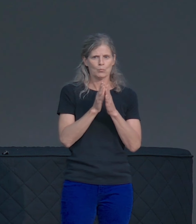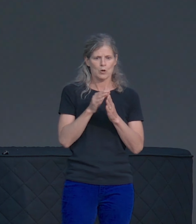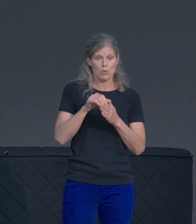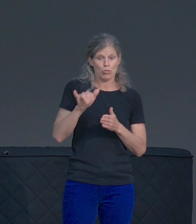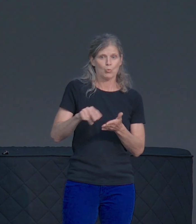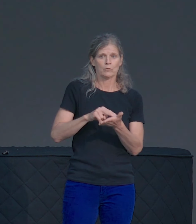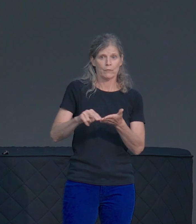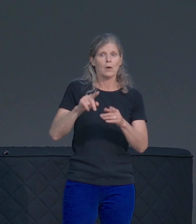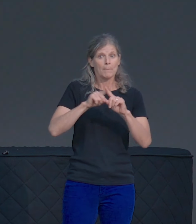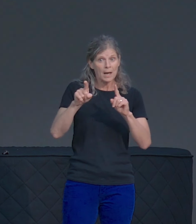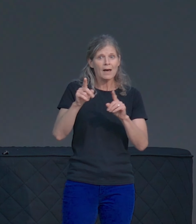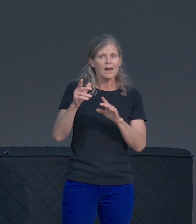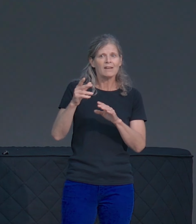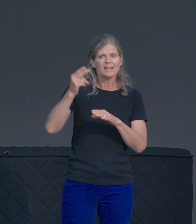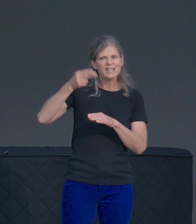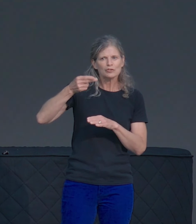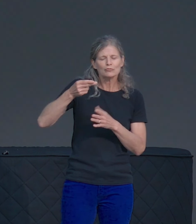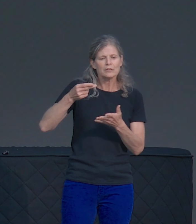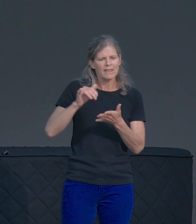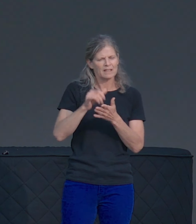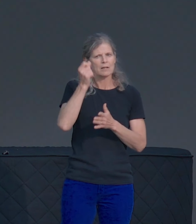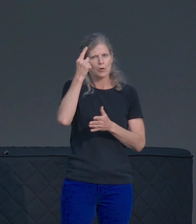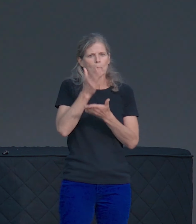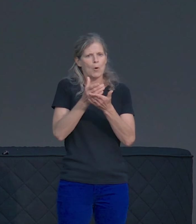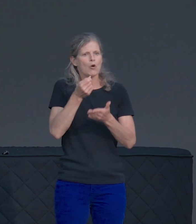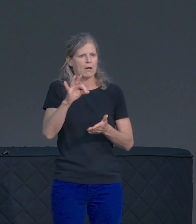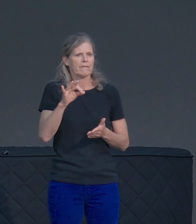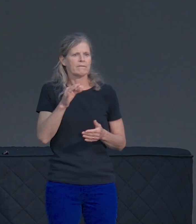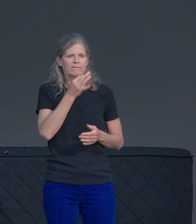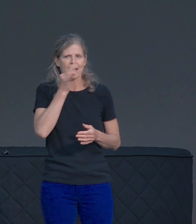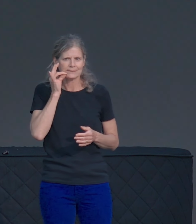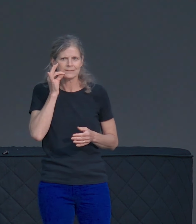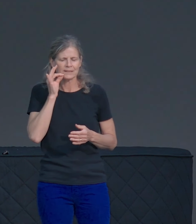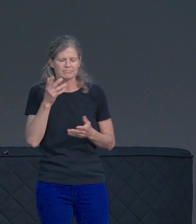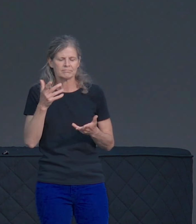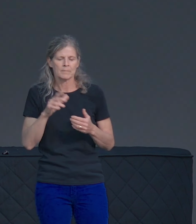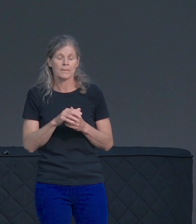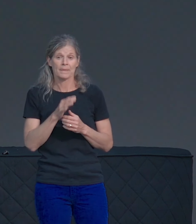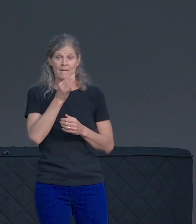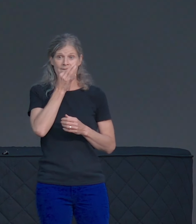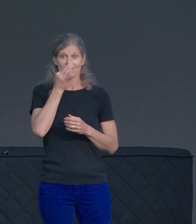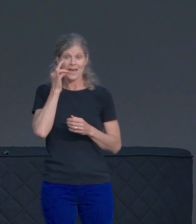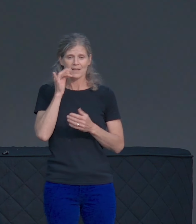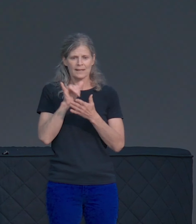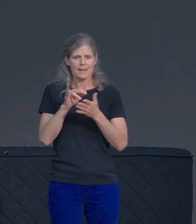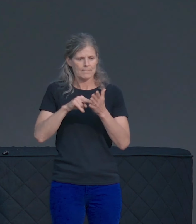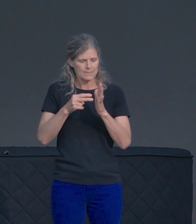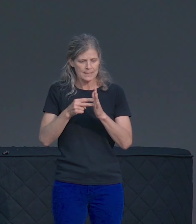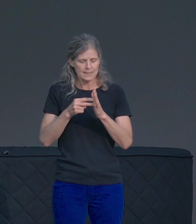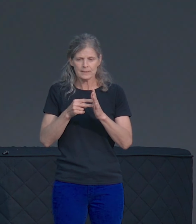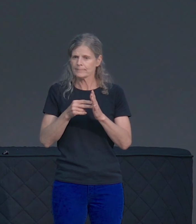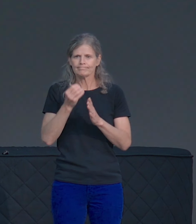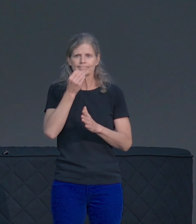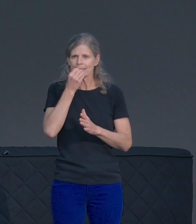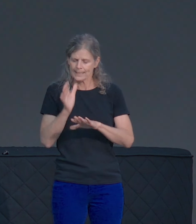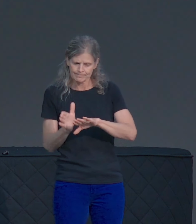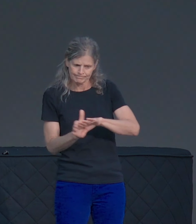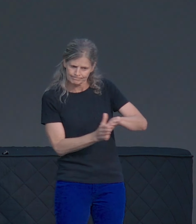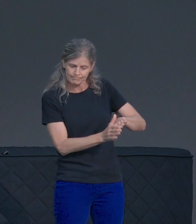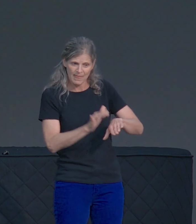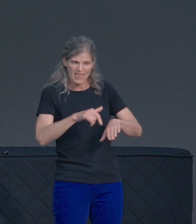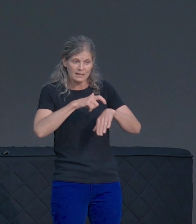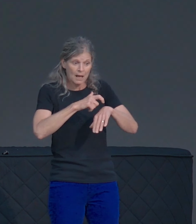verses, prayer is an understood part of fasting. Because fasting is to set aside eating, to set aside the